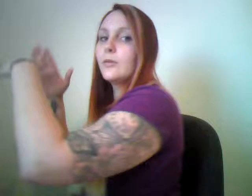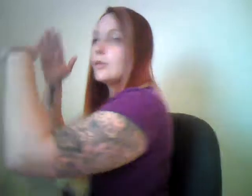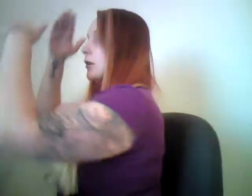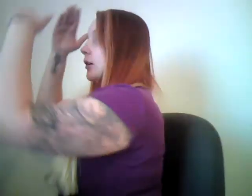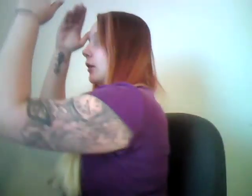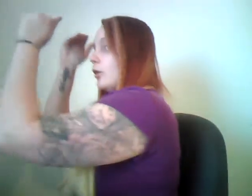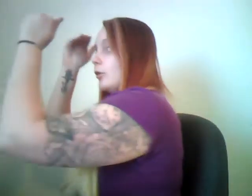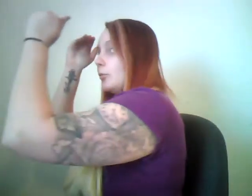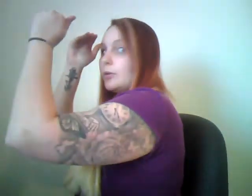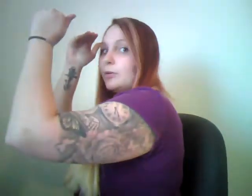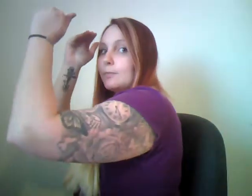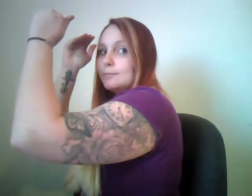Hope.